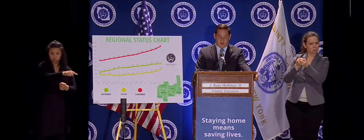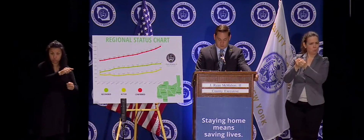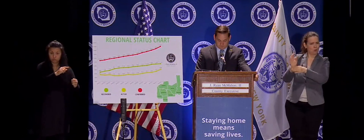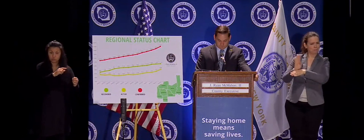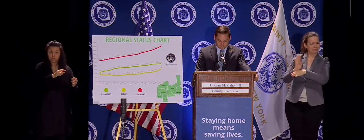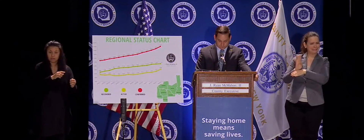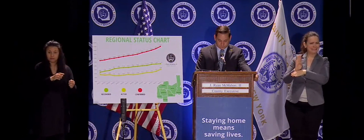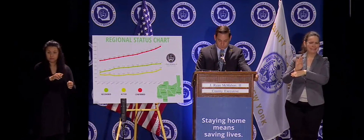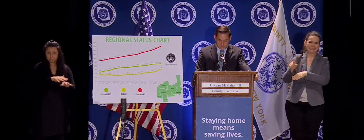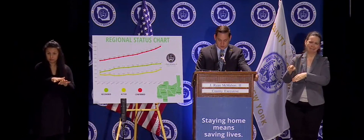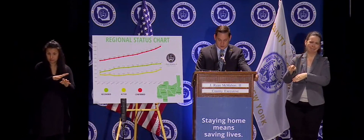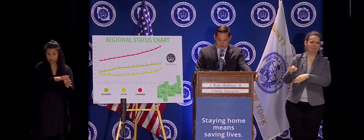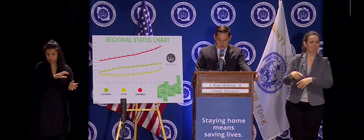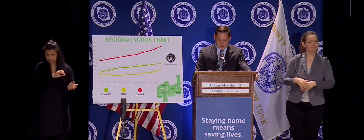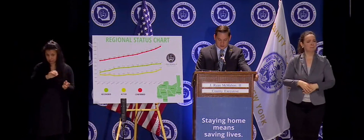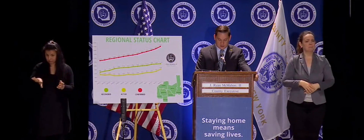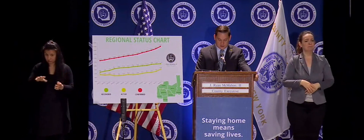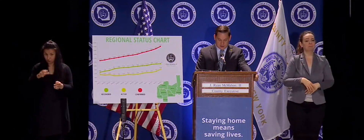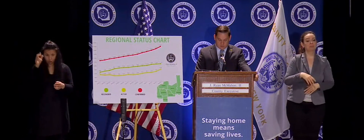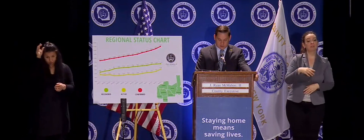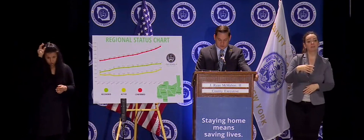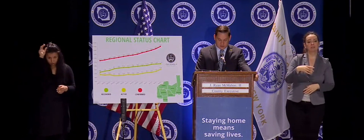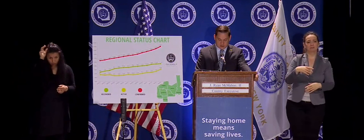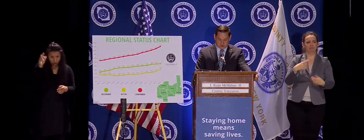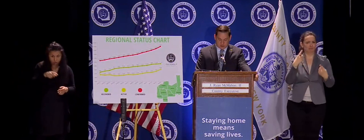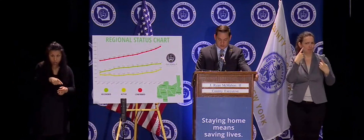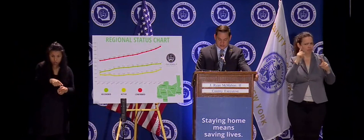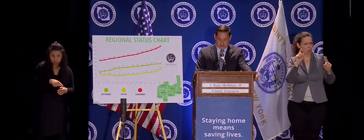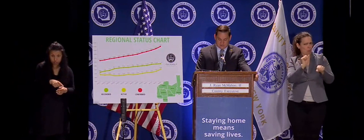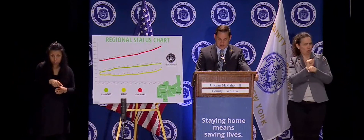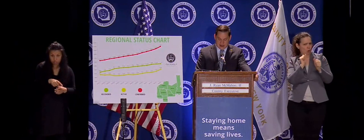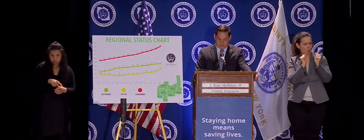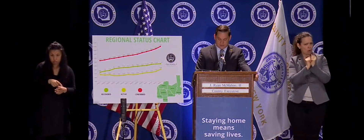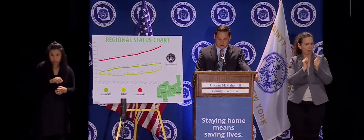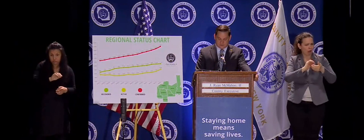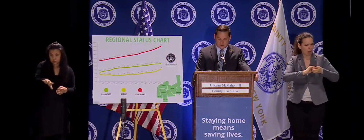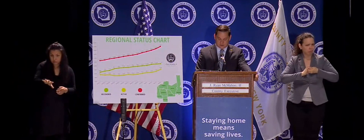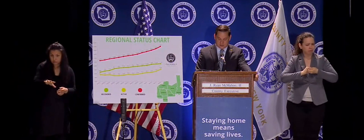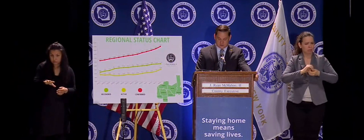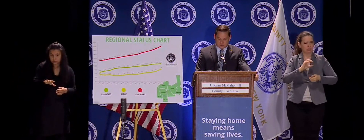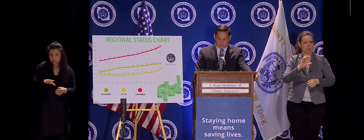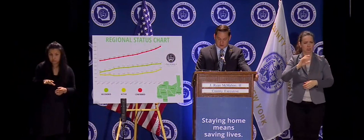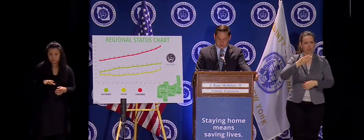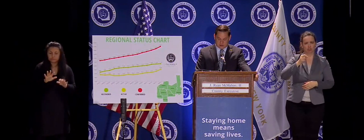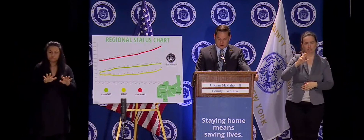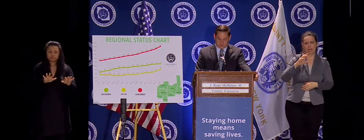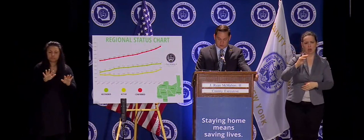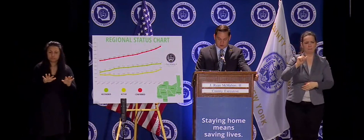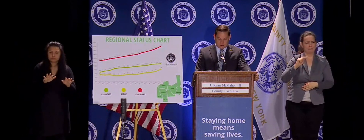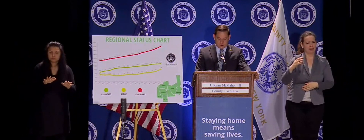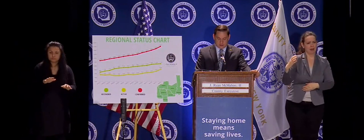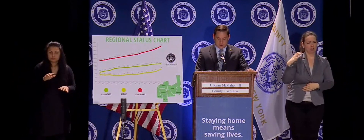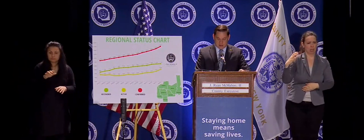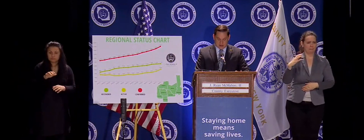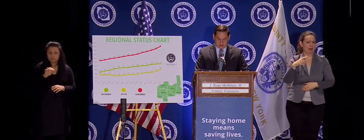Egg Farm. And I want to thank Chairman Dave Knapp and Fabius Town Supervisor Melanie